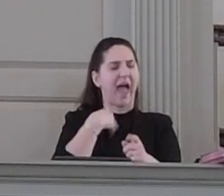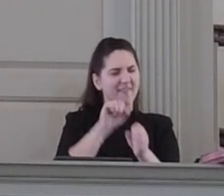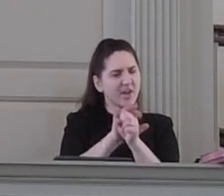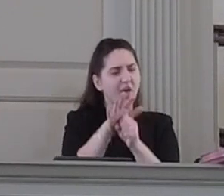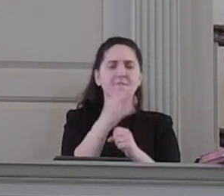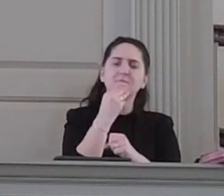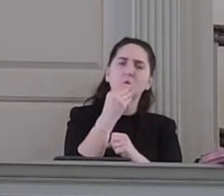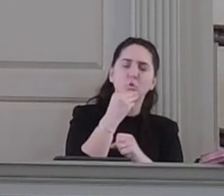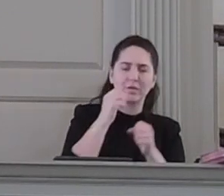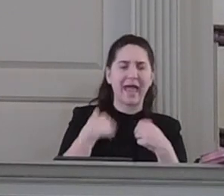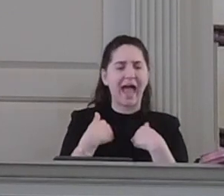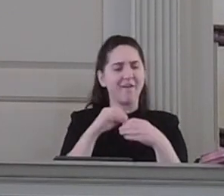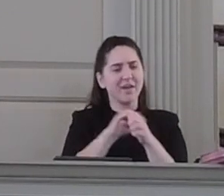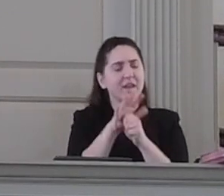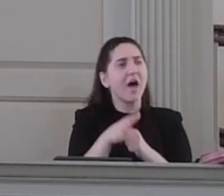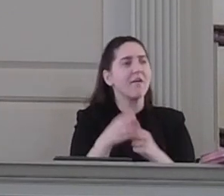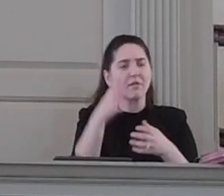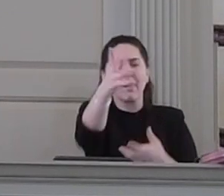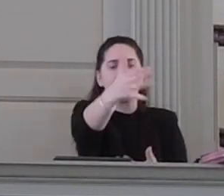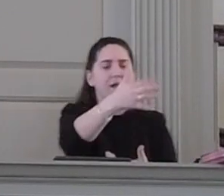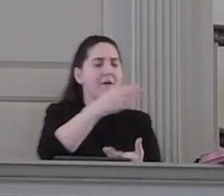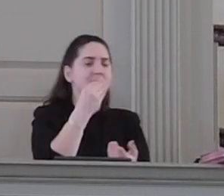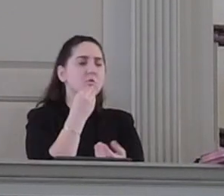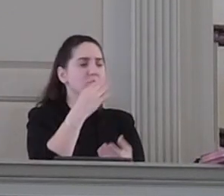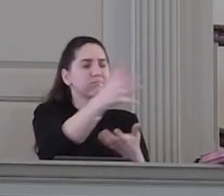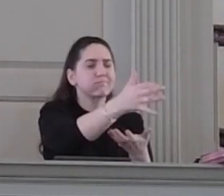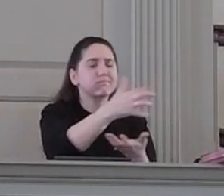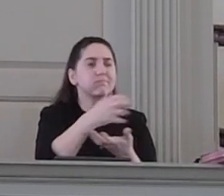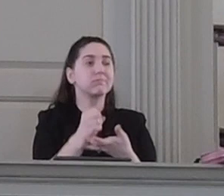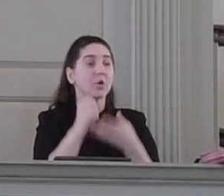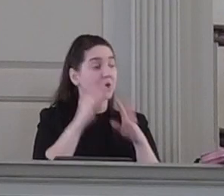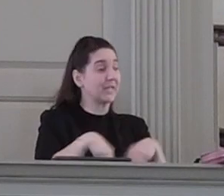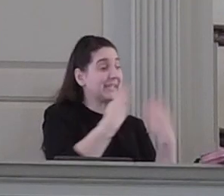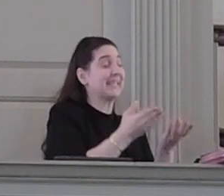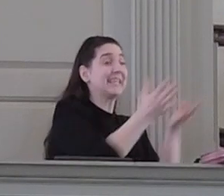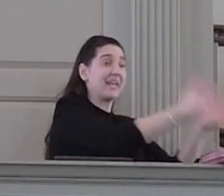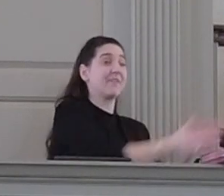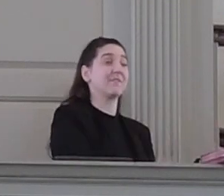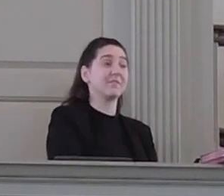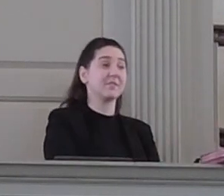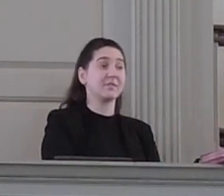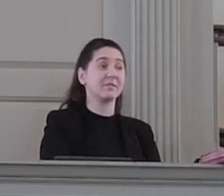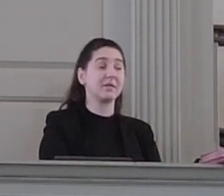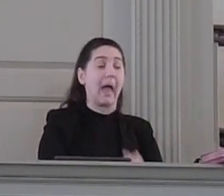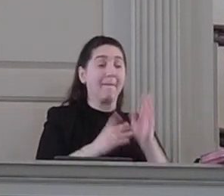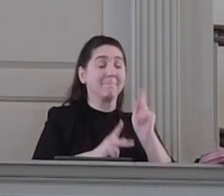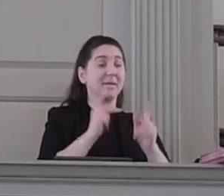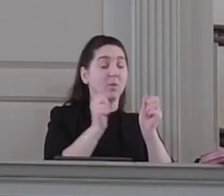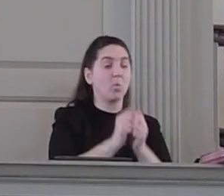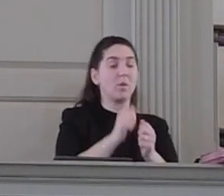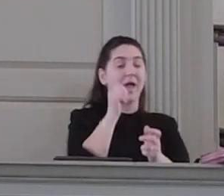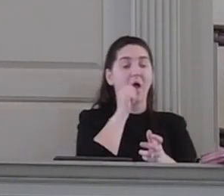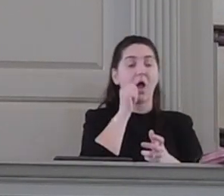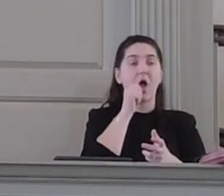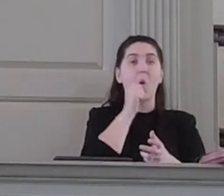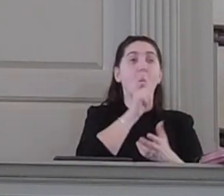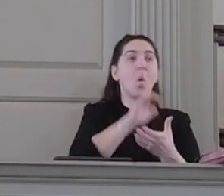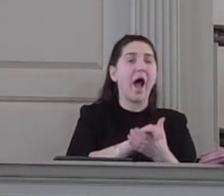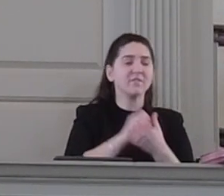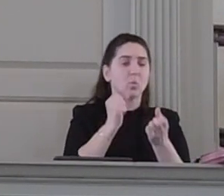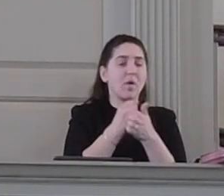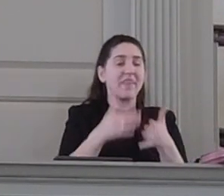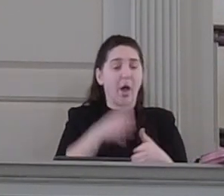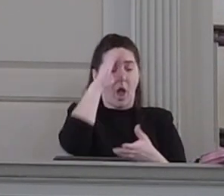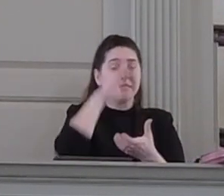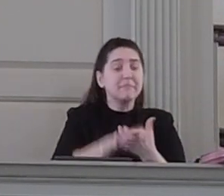They even collected so much food that there was enough left over for the widows and the orphans, those who spent all day scrambling for food and didn't